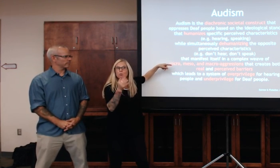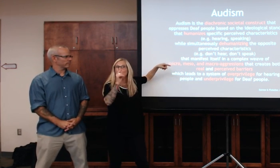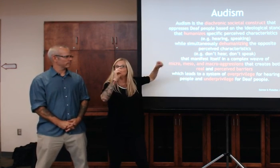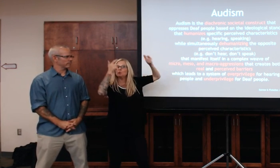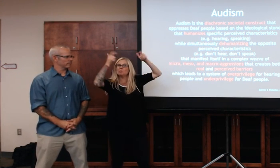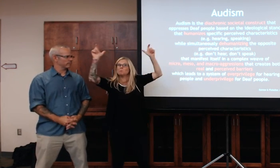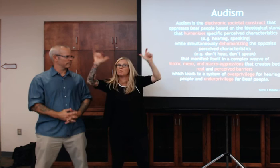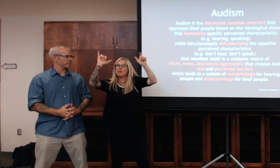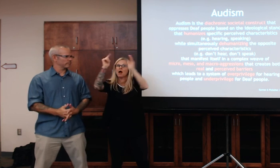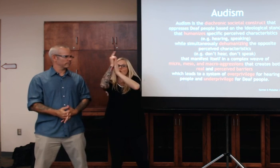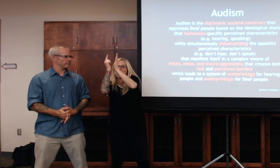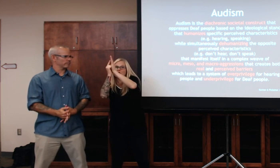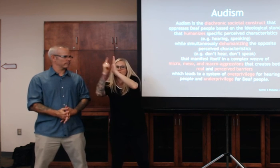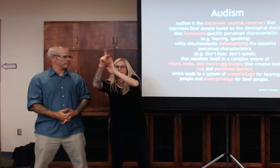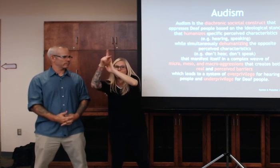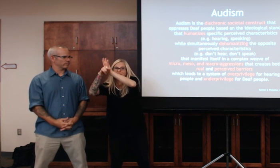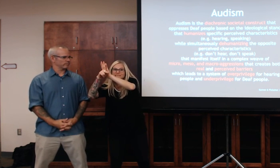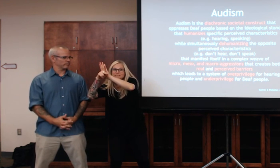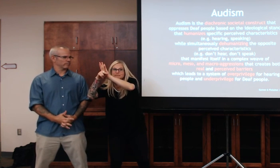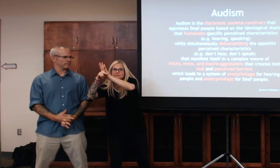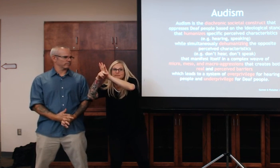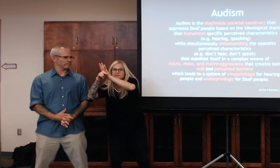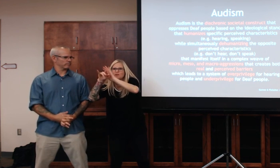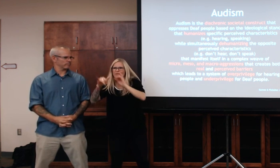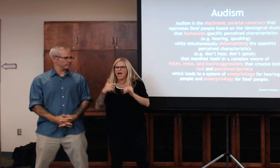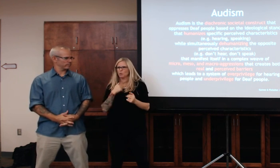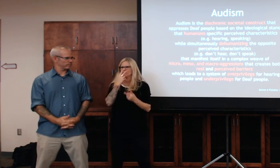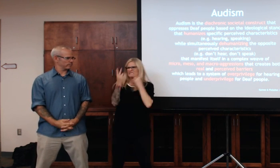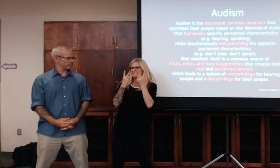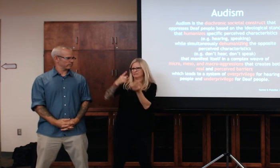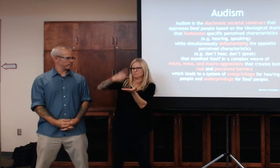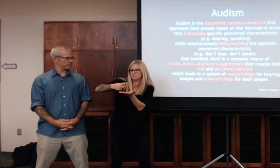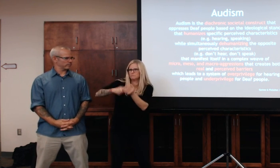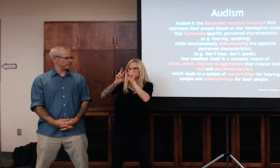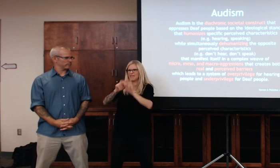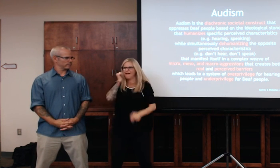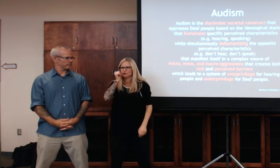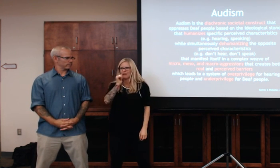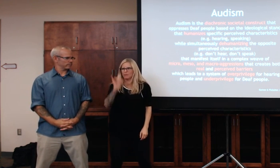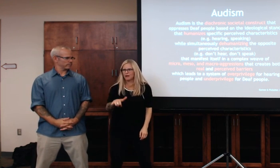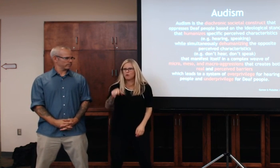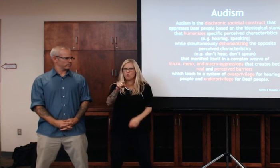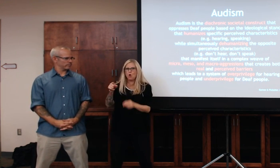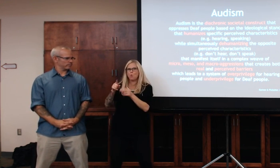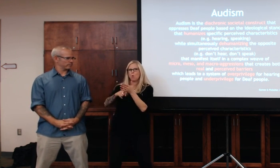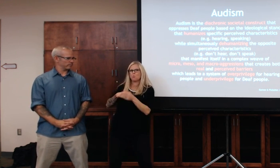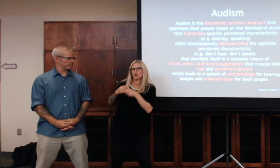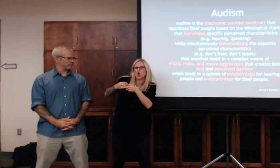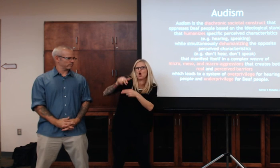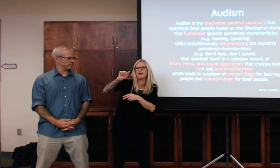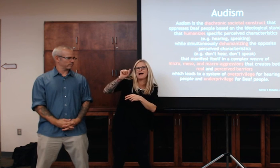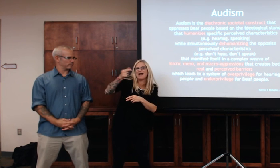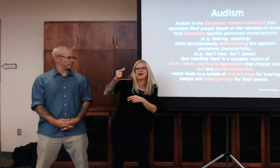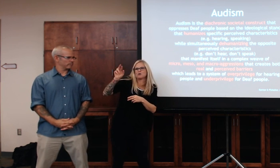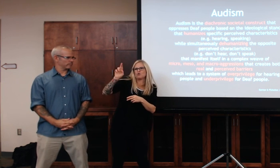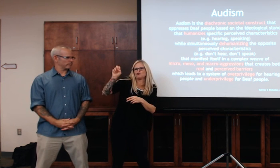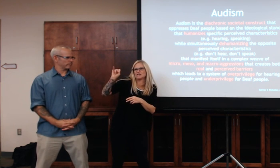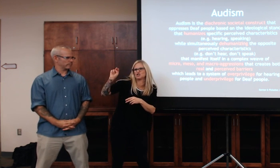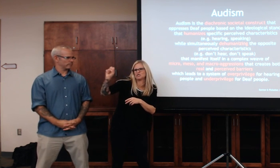things. So like, for example, like laws and policy. These are things that we discuss and see every day. It's what we call the